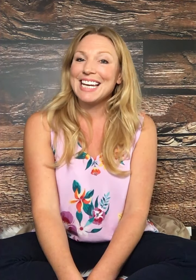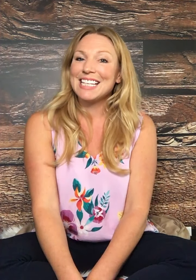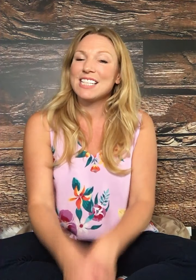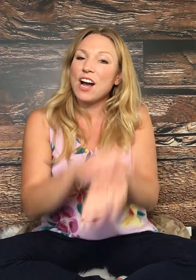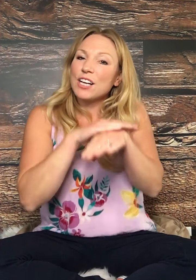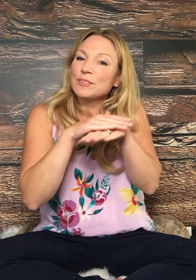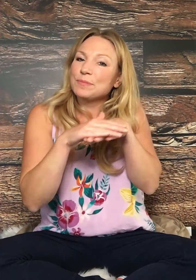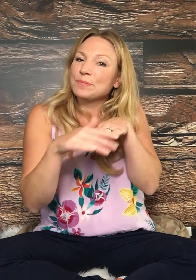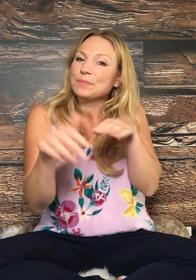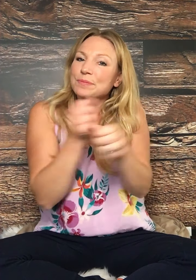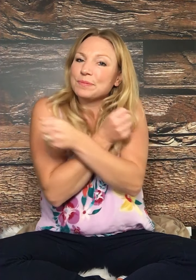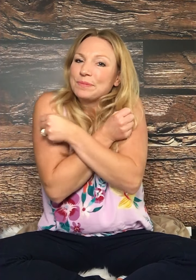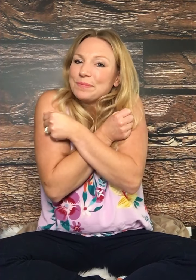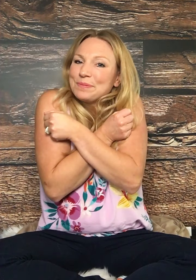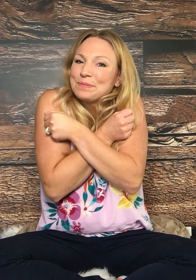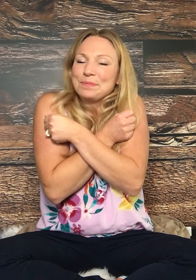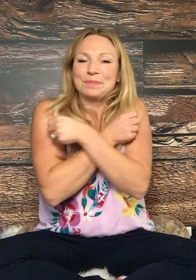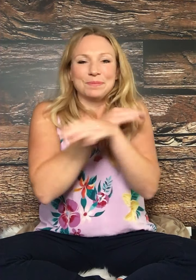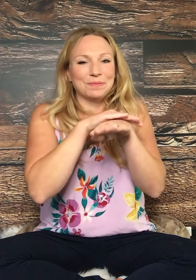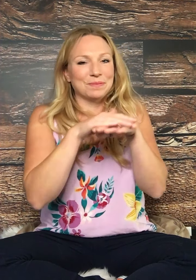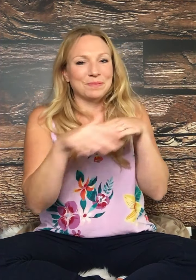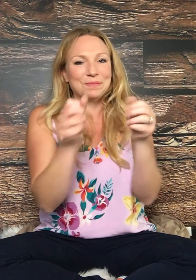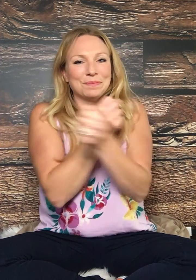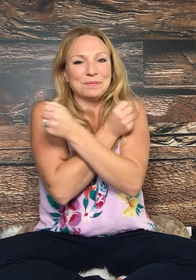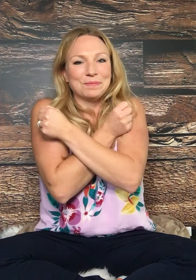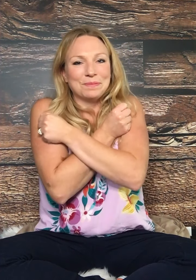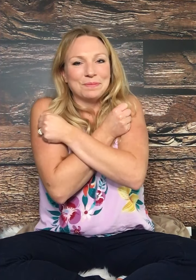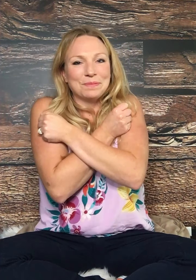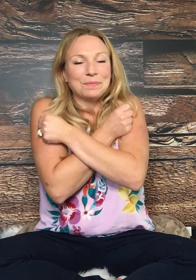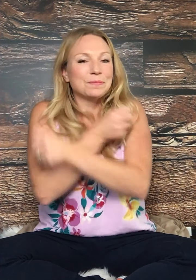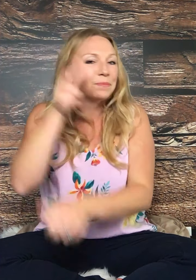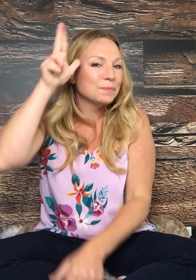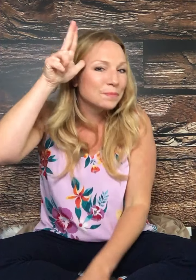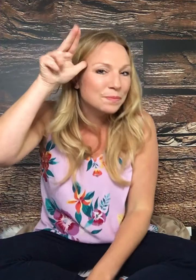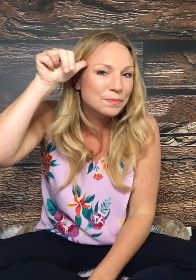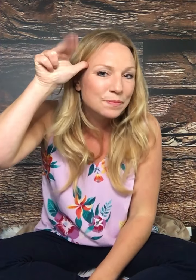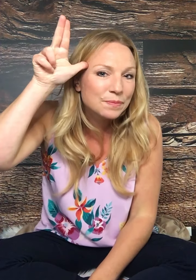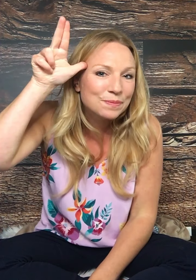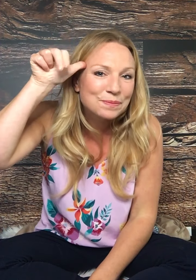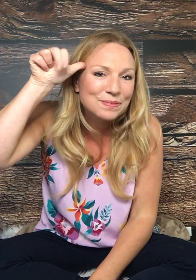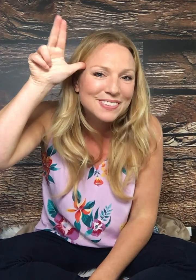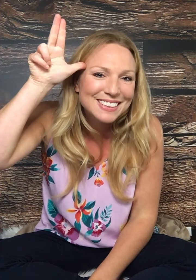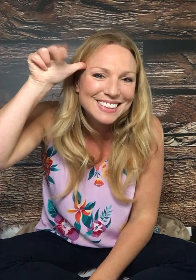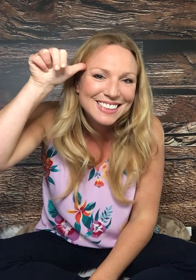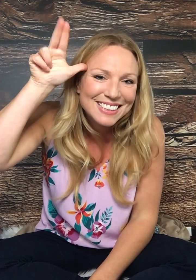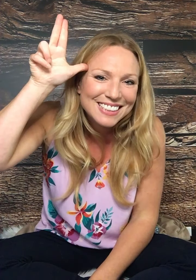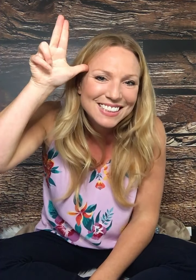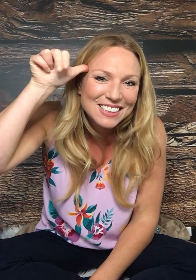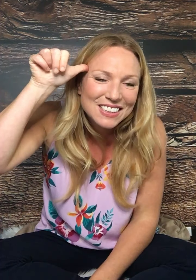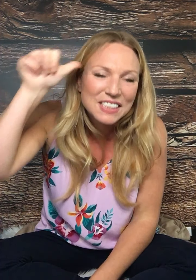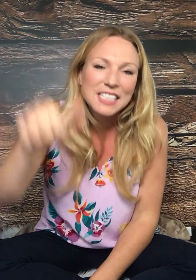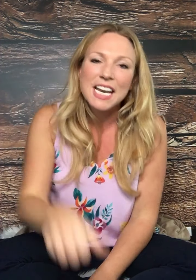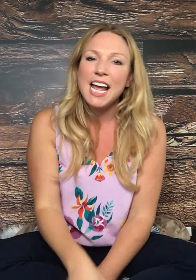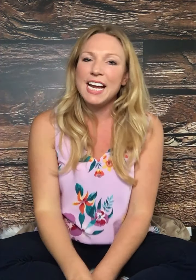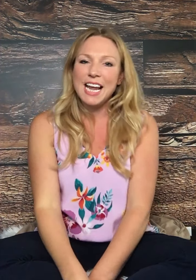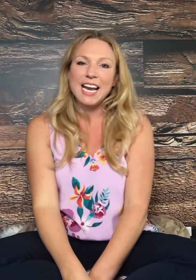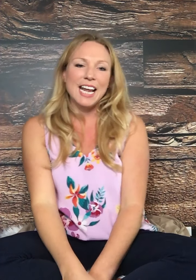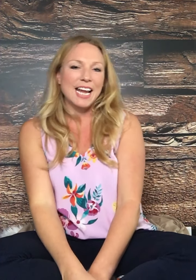These are the pets I love. These are the pets I love. Horse, horse, horse, horse. Neigh, neigh, neigh,